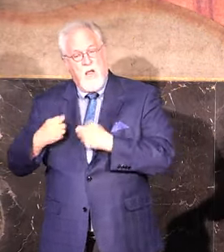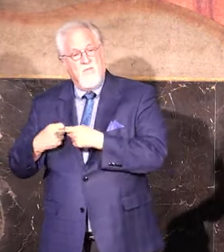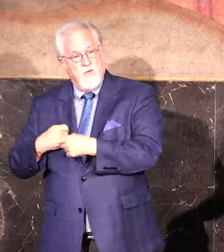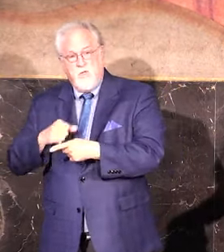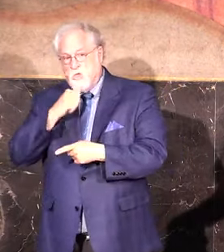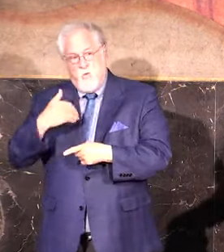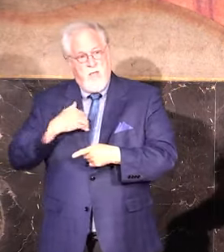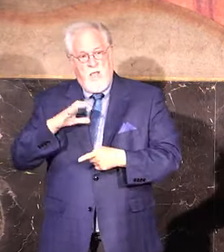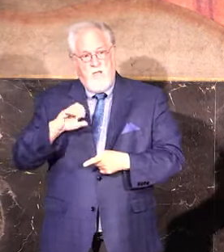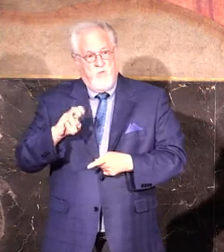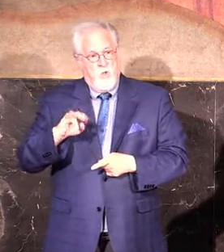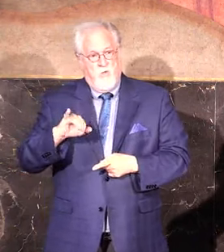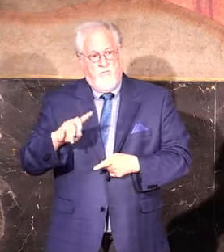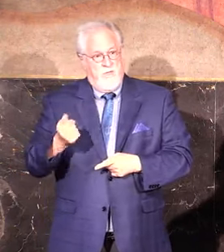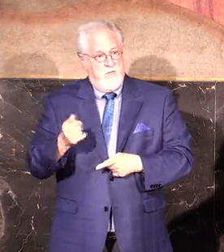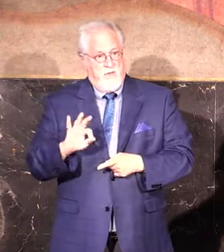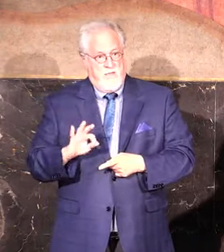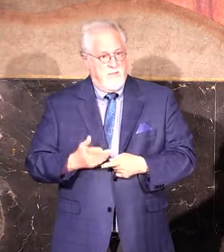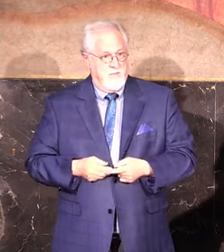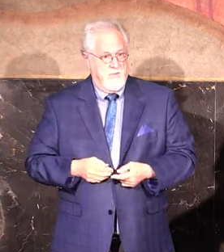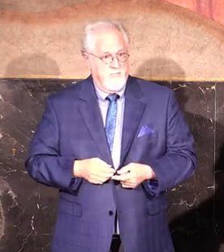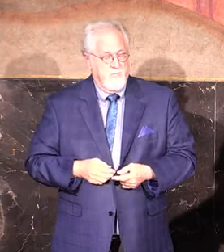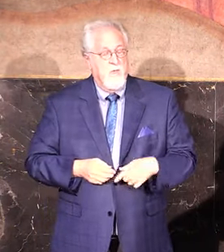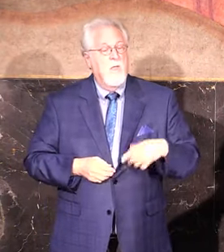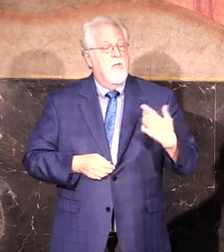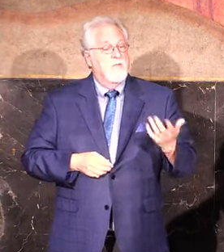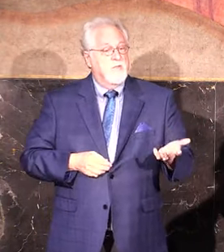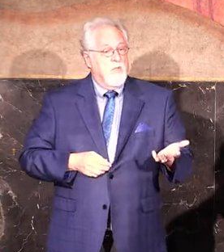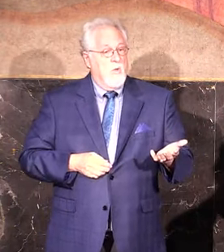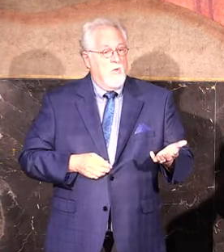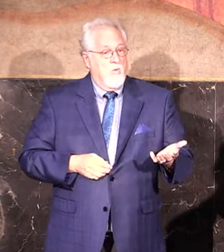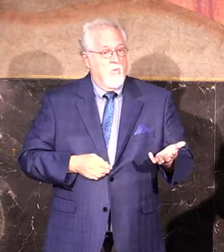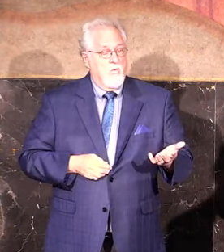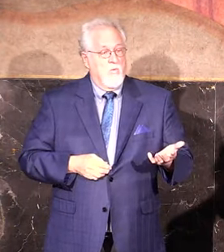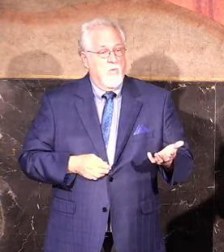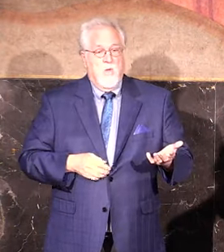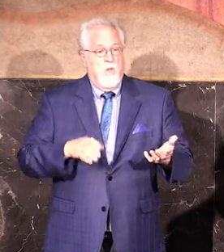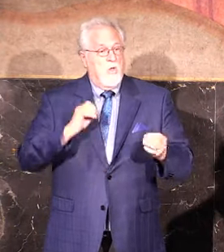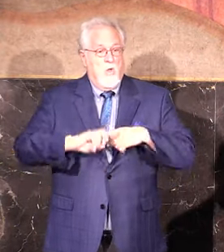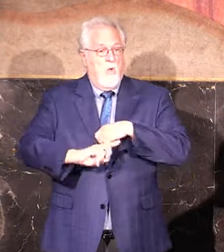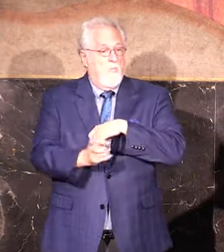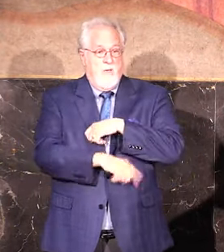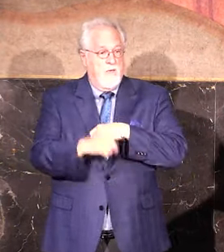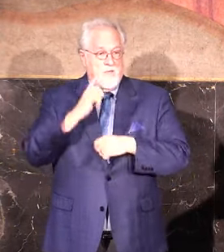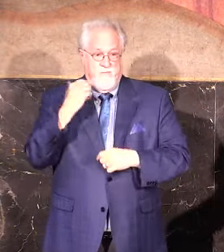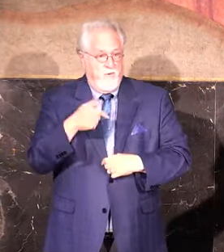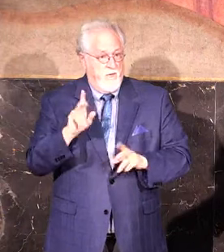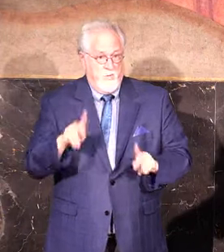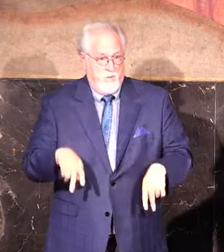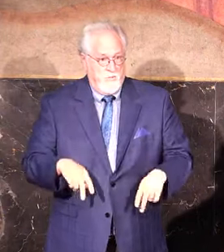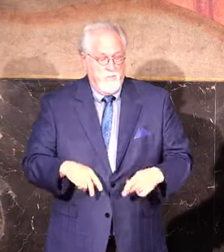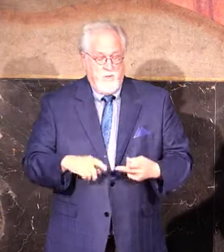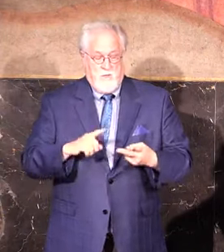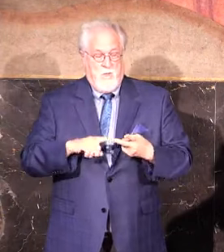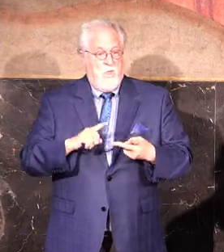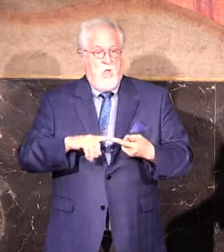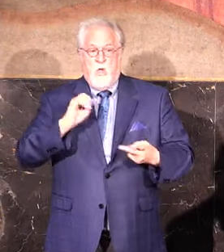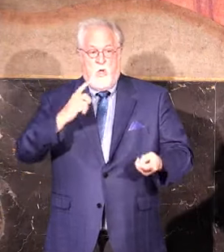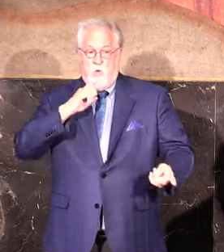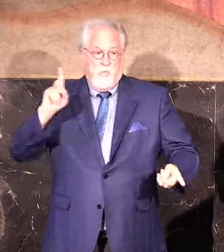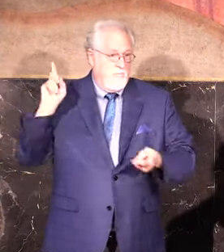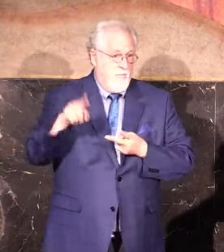don't have COVID-19. So there's no penalty for anyone. There's no